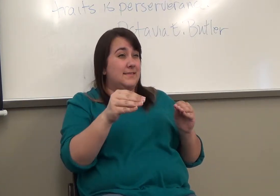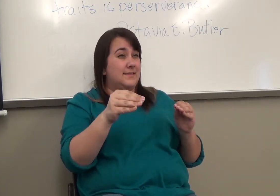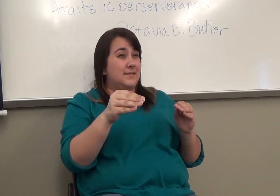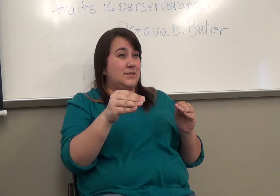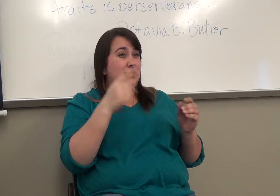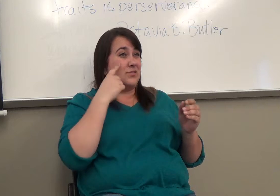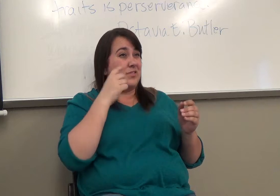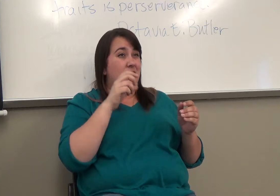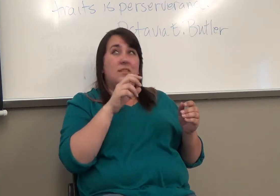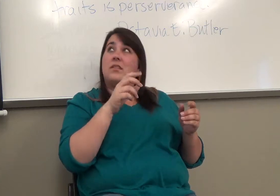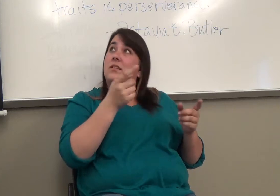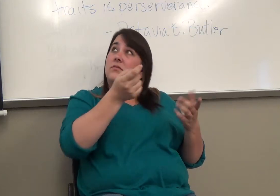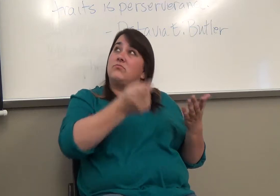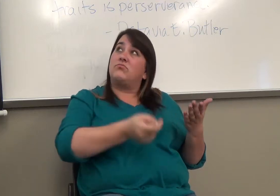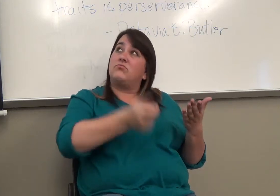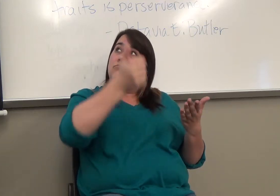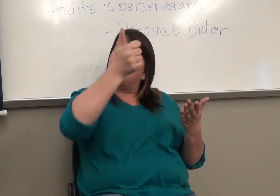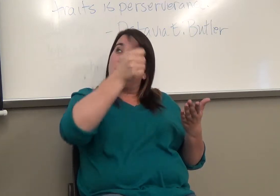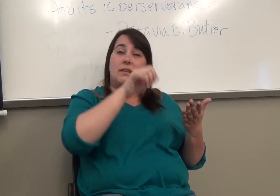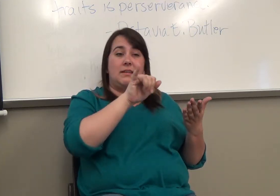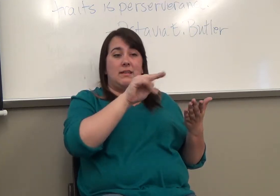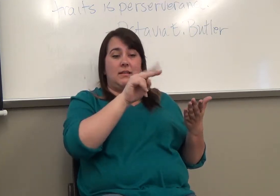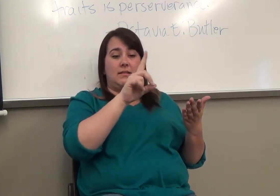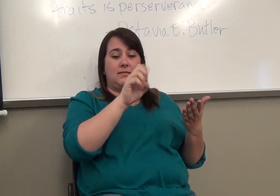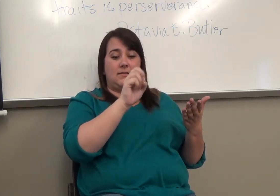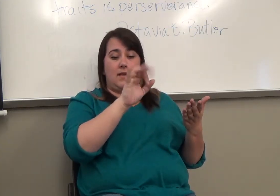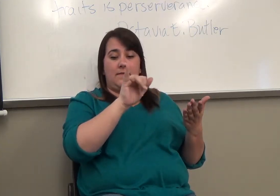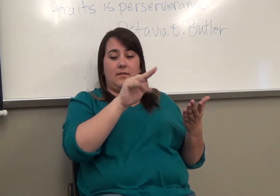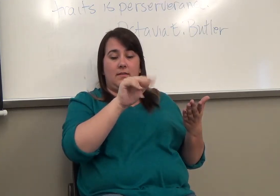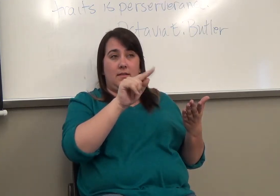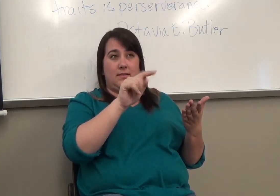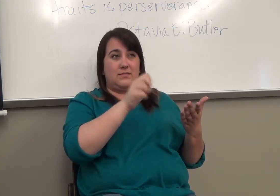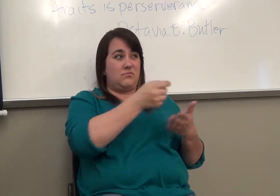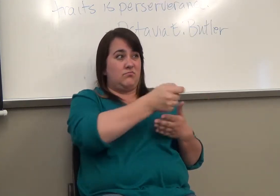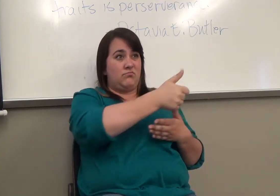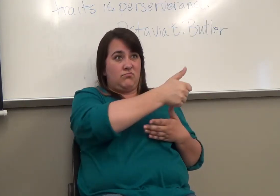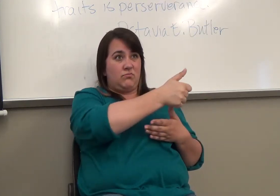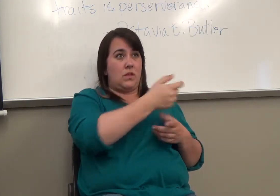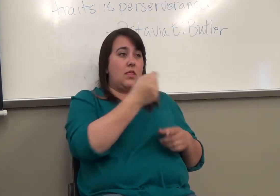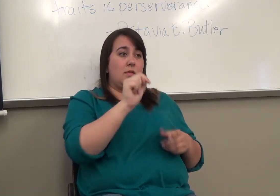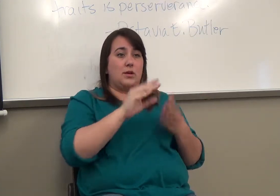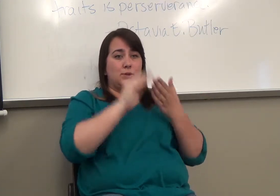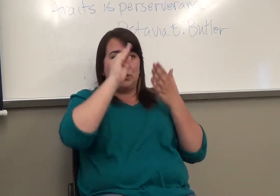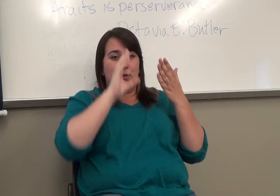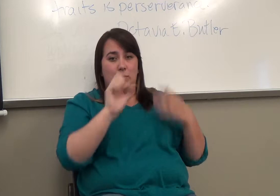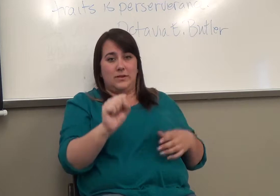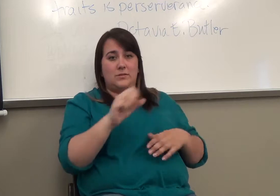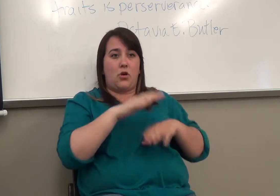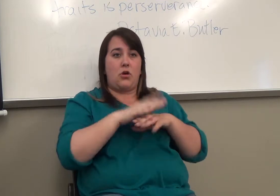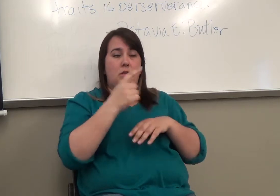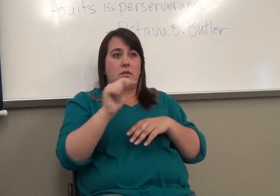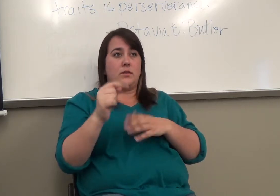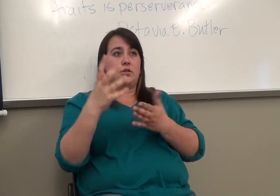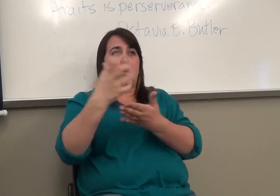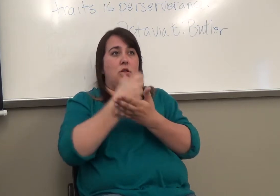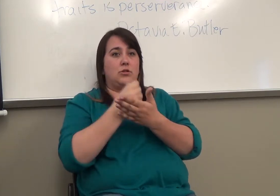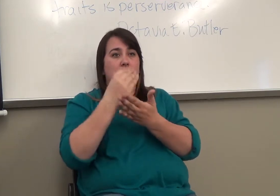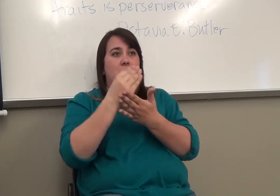taking this out and saying the students on the scholarship list do not